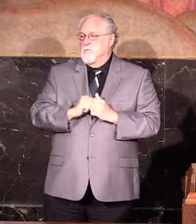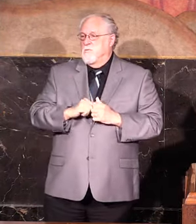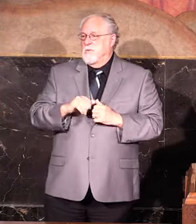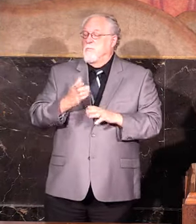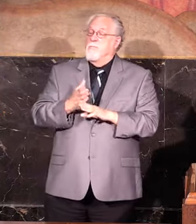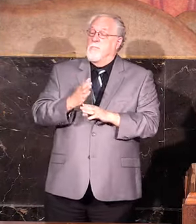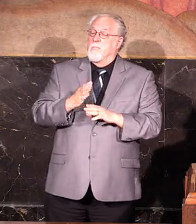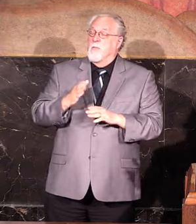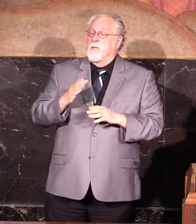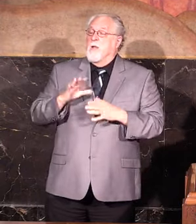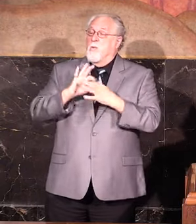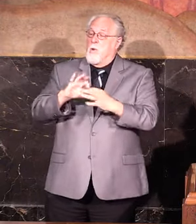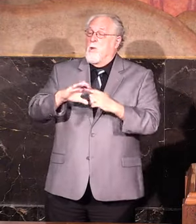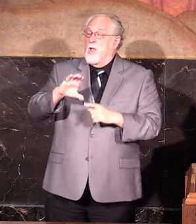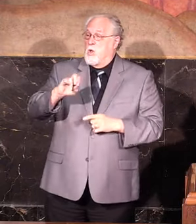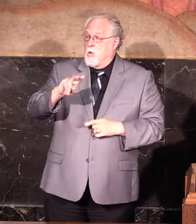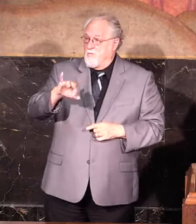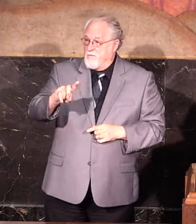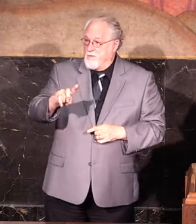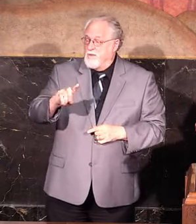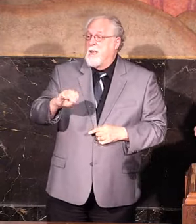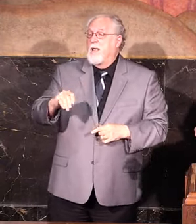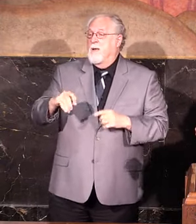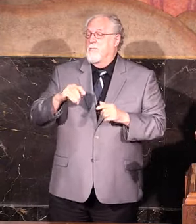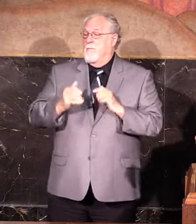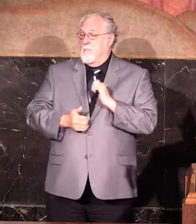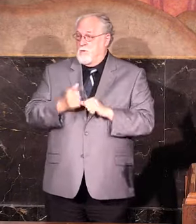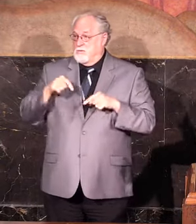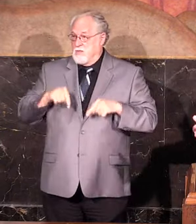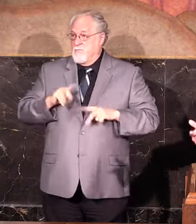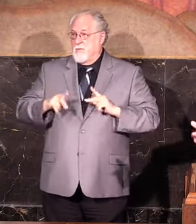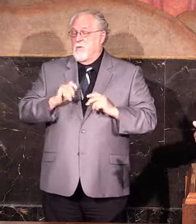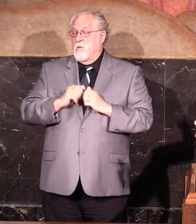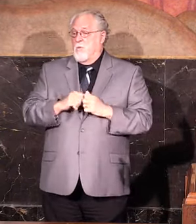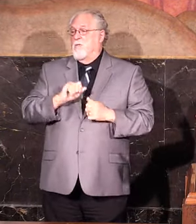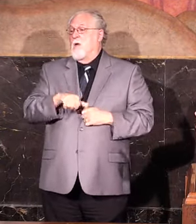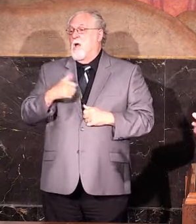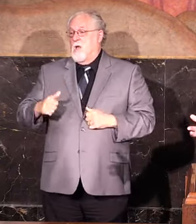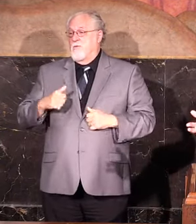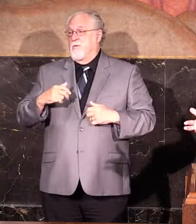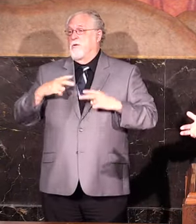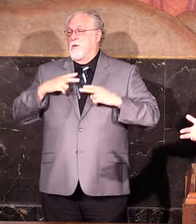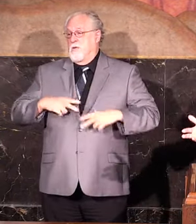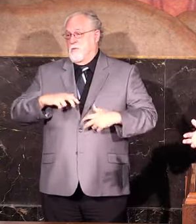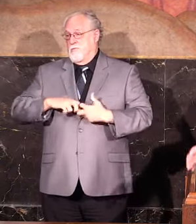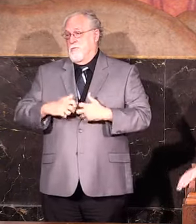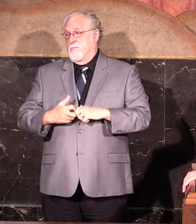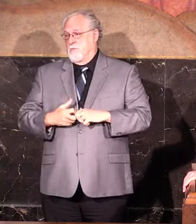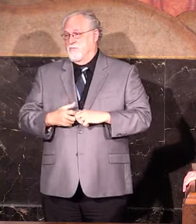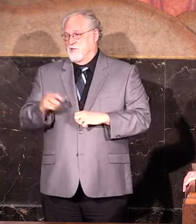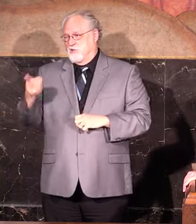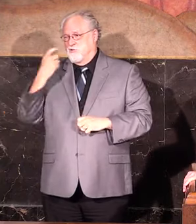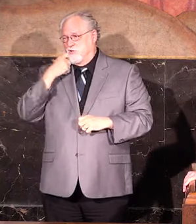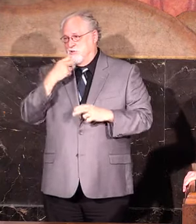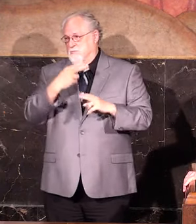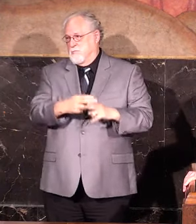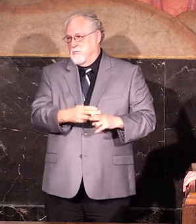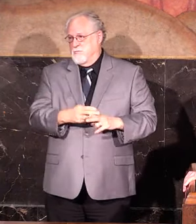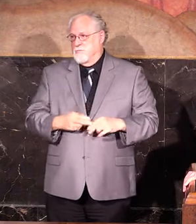COVID, and principally within that group are those individuals with those underlying comorbid health conditions that you just